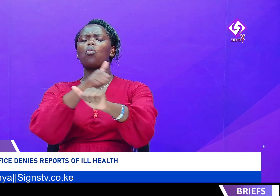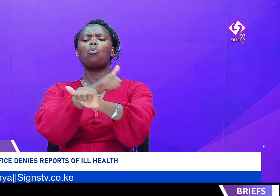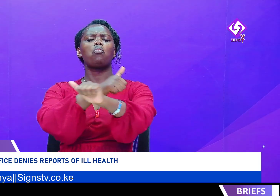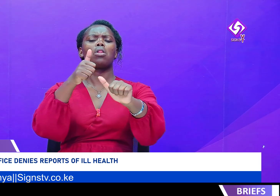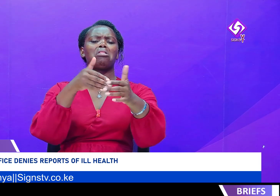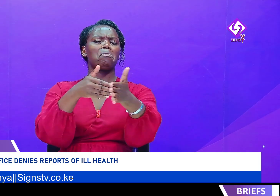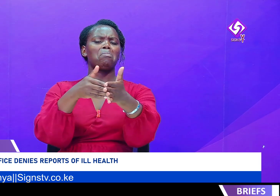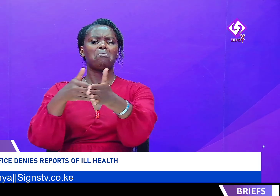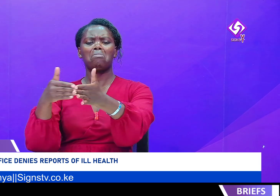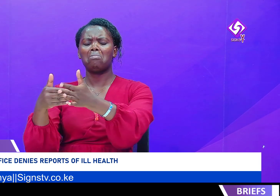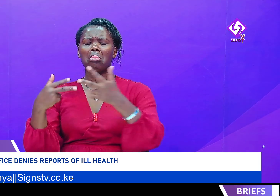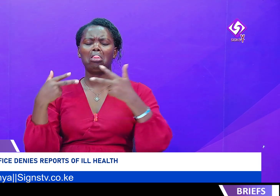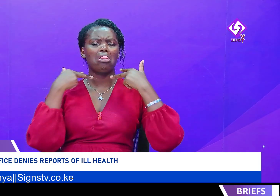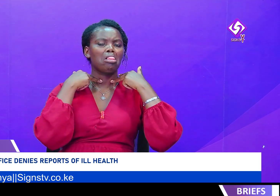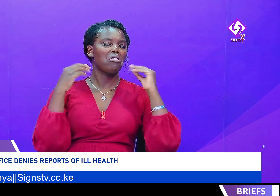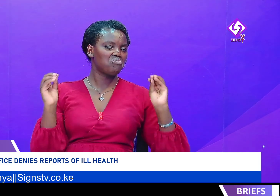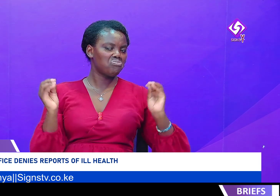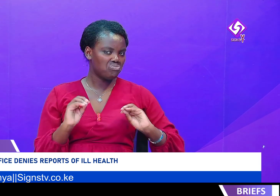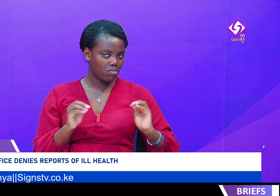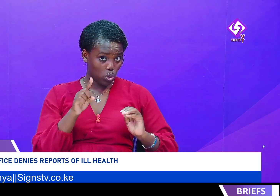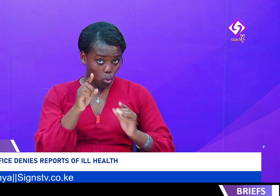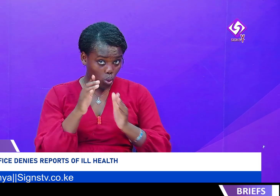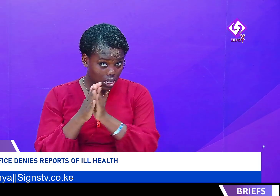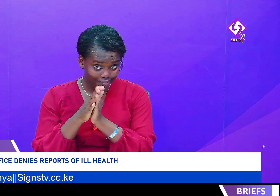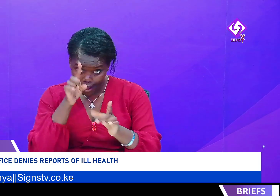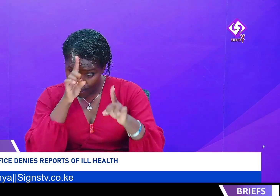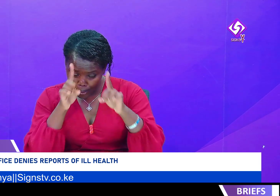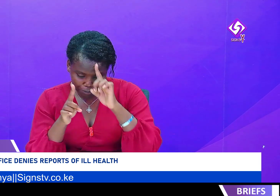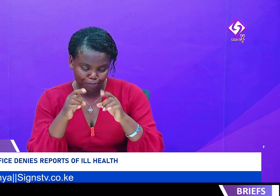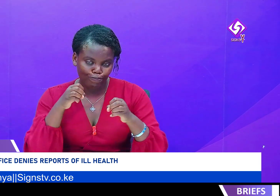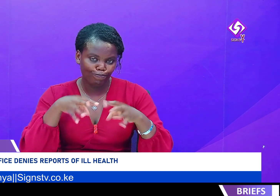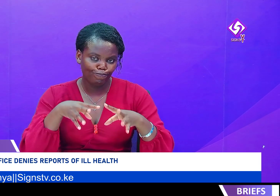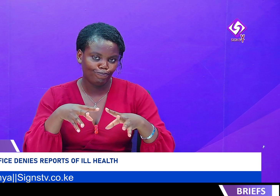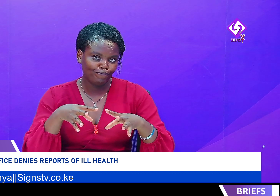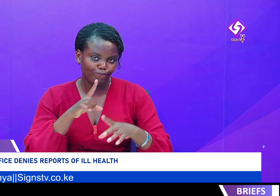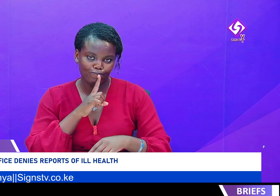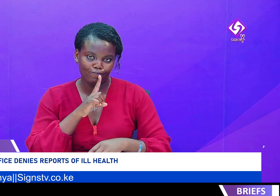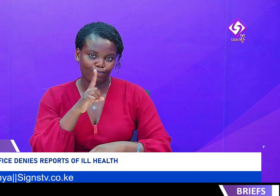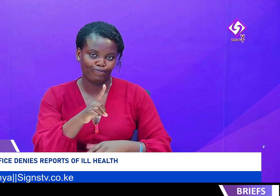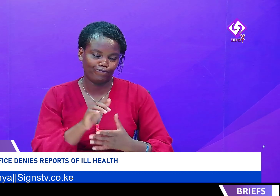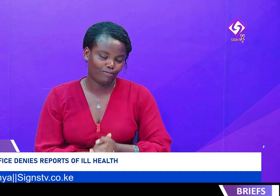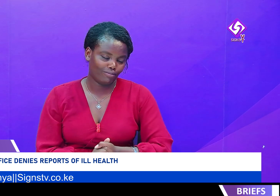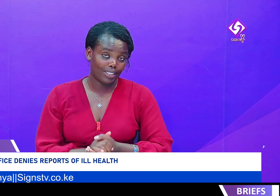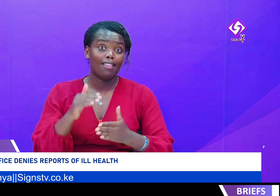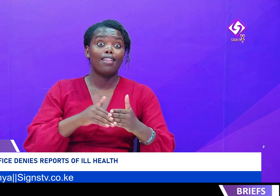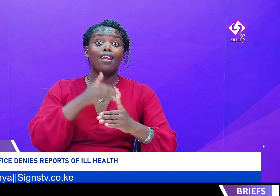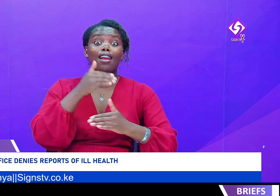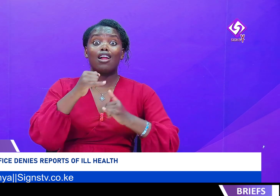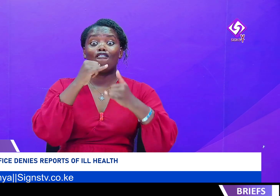he's working well. There is without any problem. So the rumors to be dropped and to be cleared.